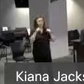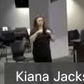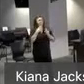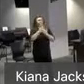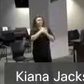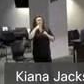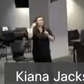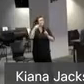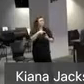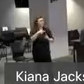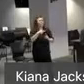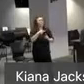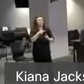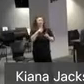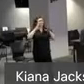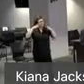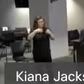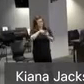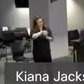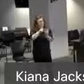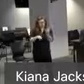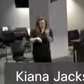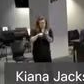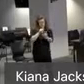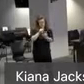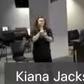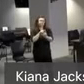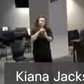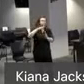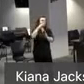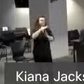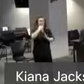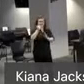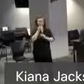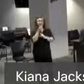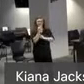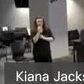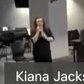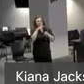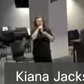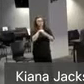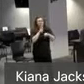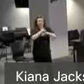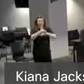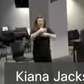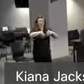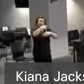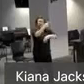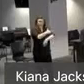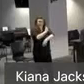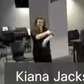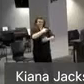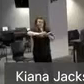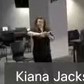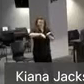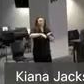program is in four specific areas. One is care optimization, which includes post-discharge support, coordinating referrals,